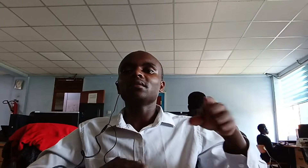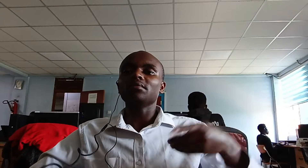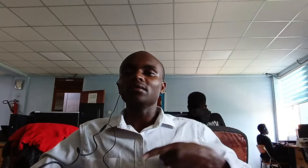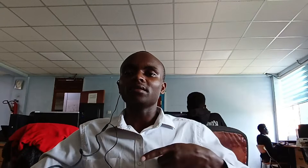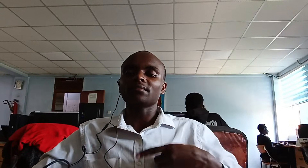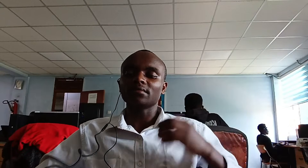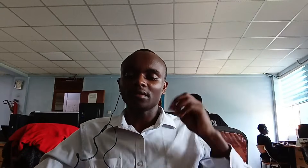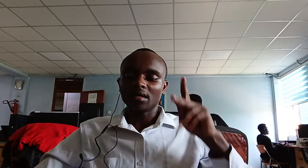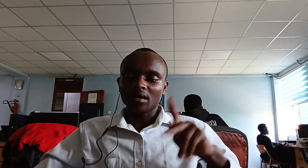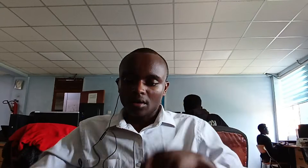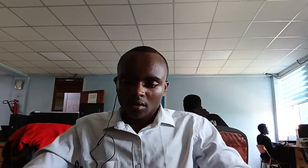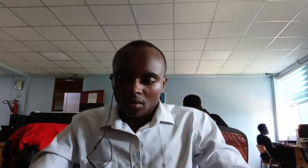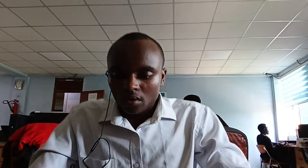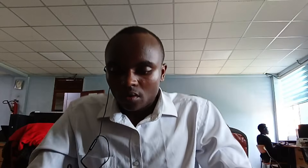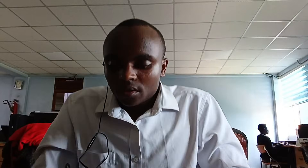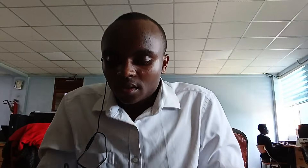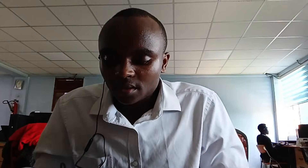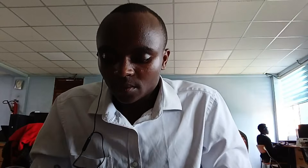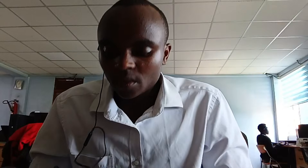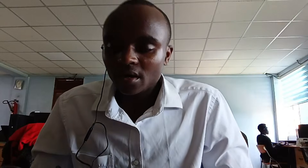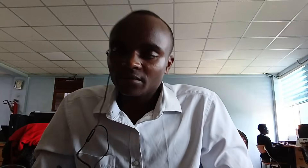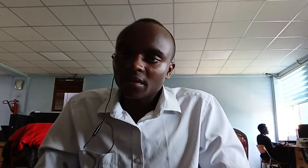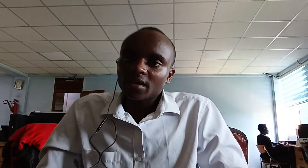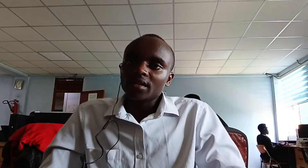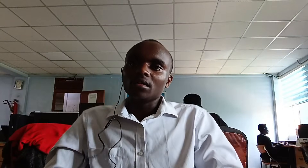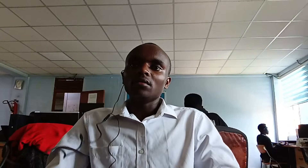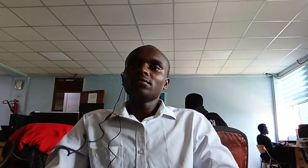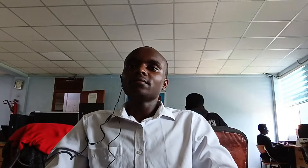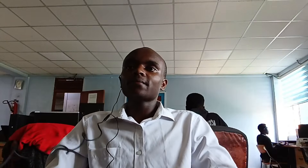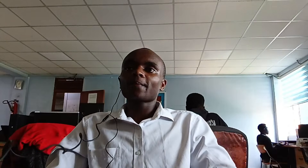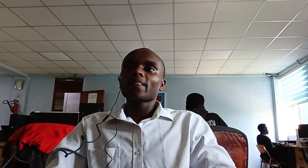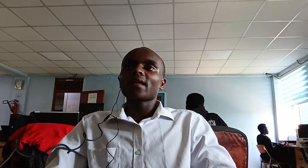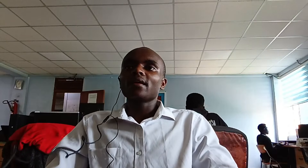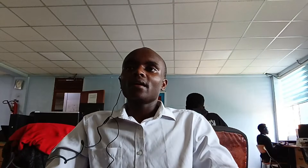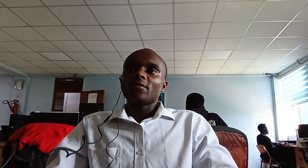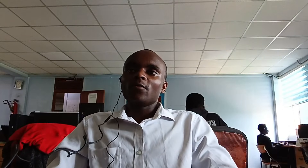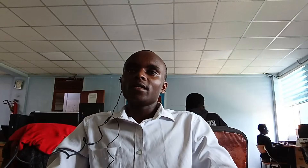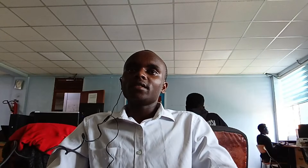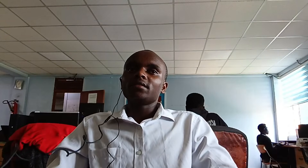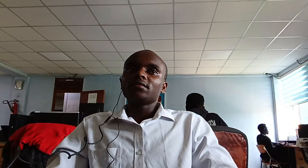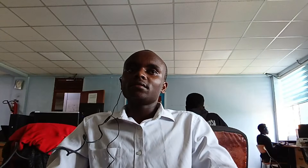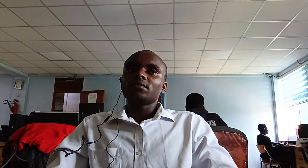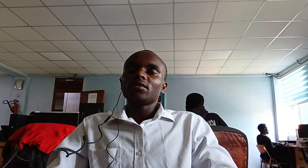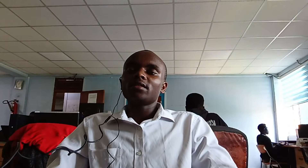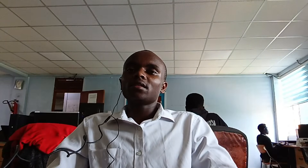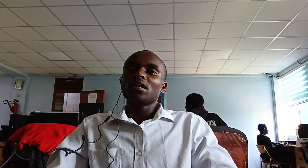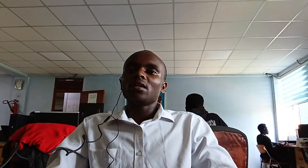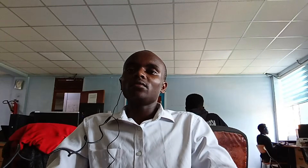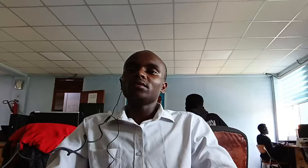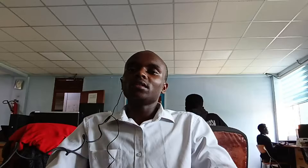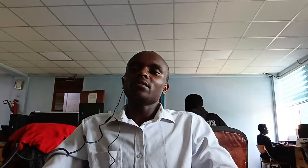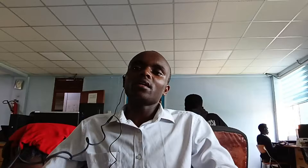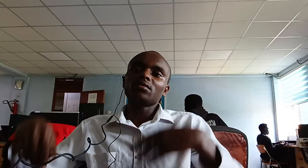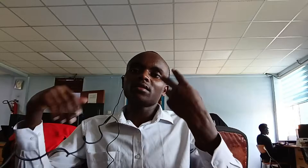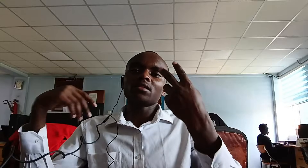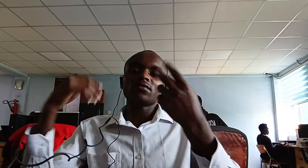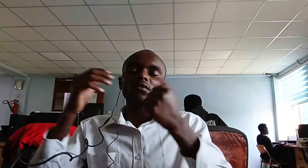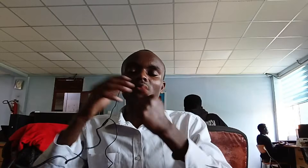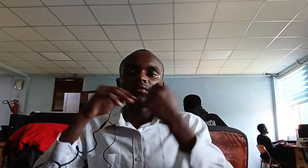daughter. Okay, we have mother-in-law. When in sign language, there are two signs for law. Two